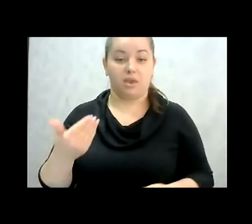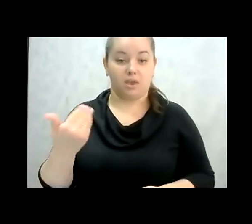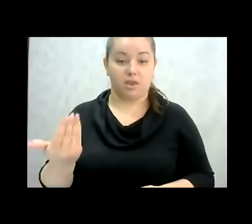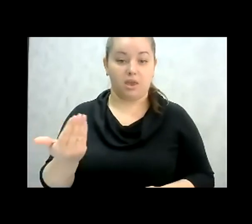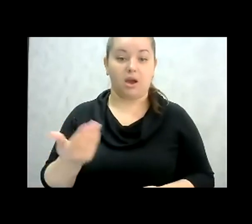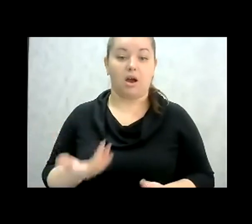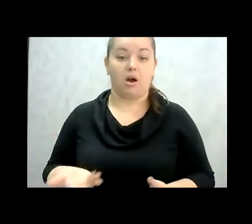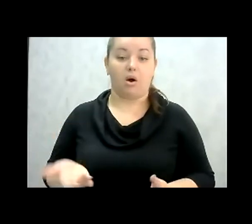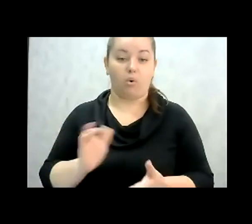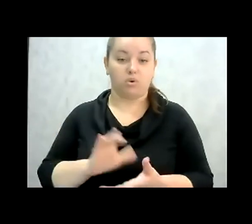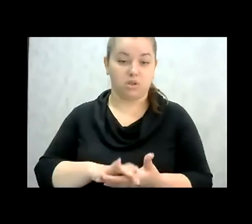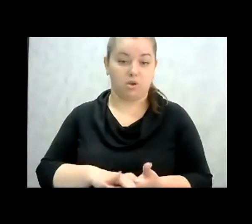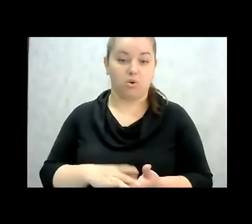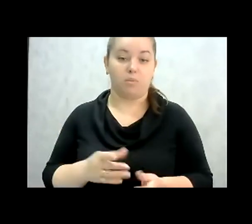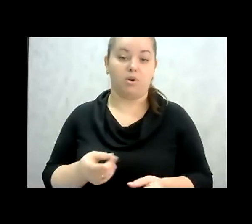elevated.